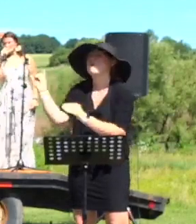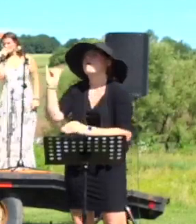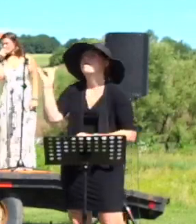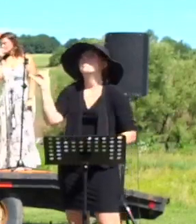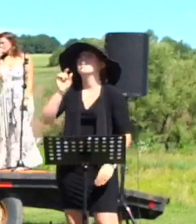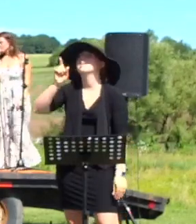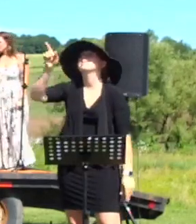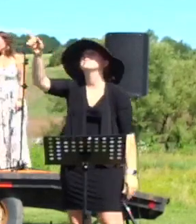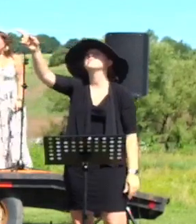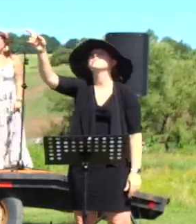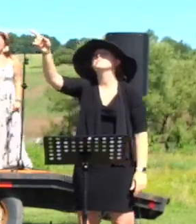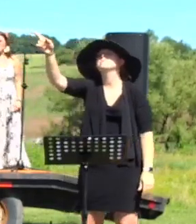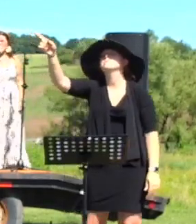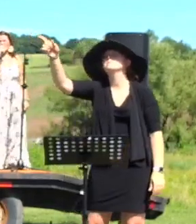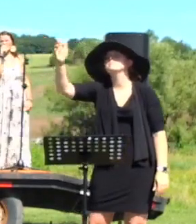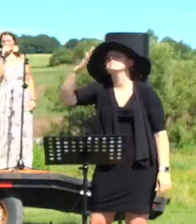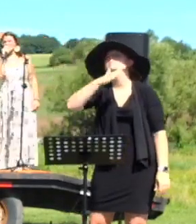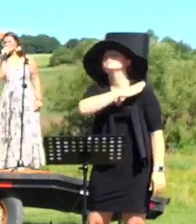want is all you